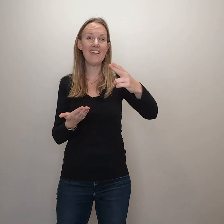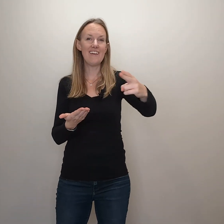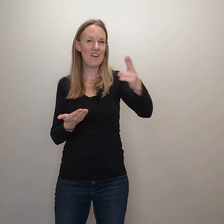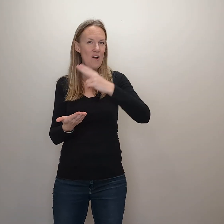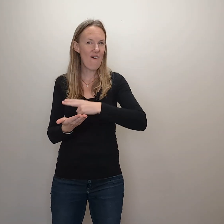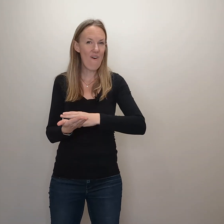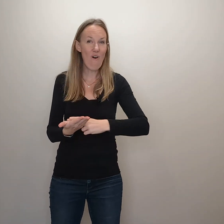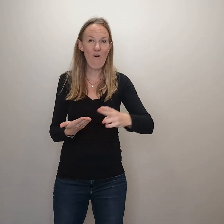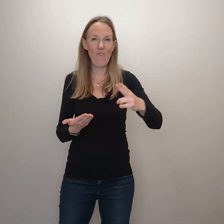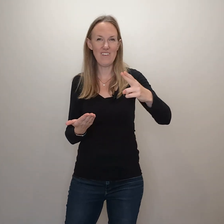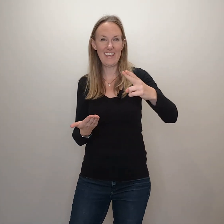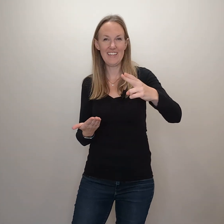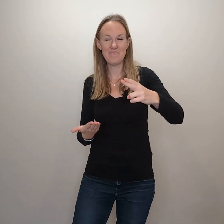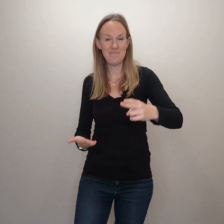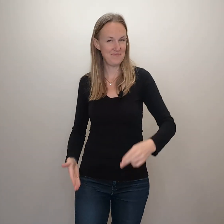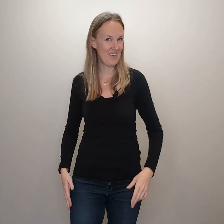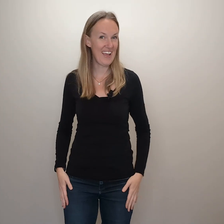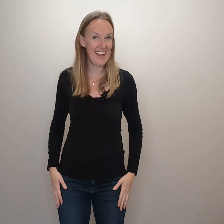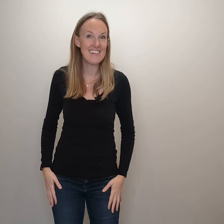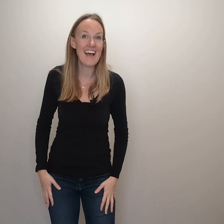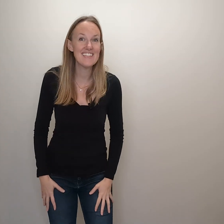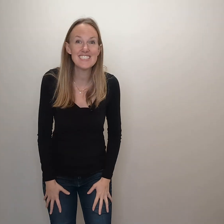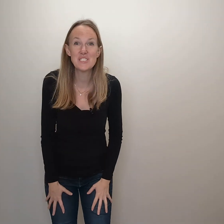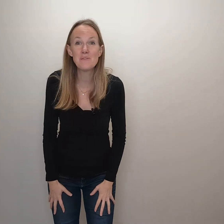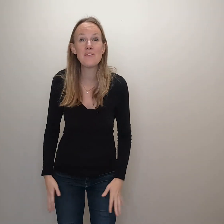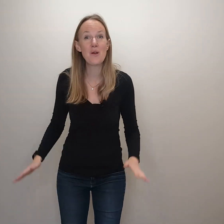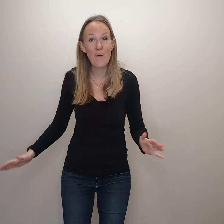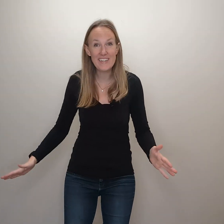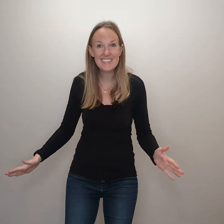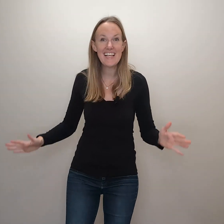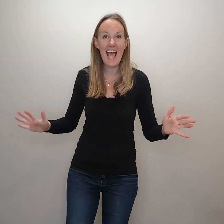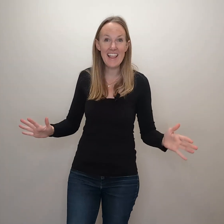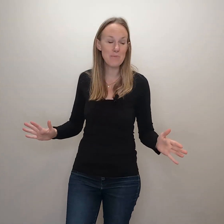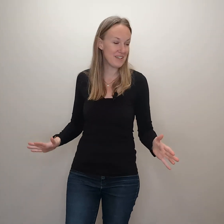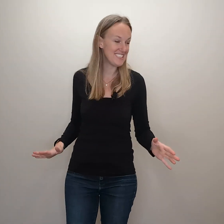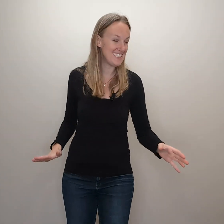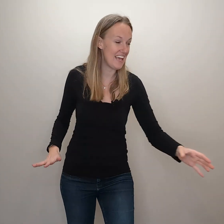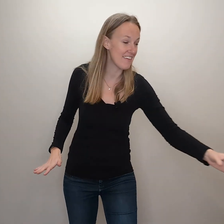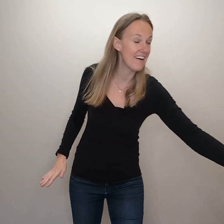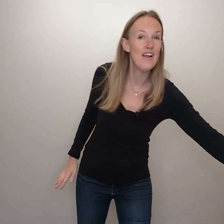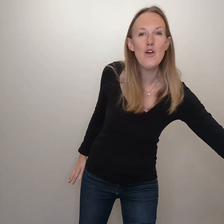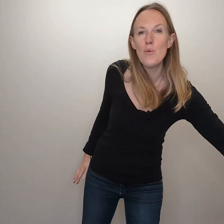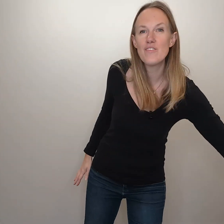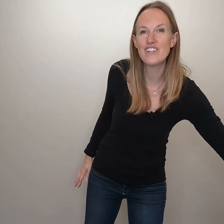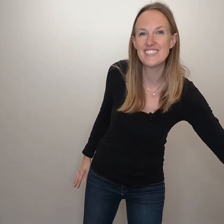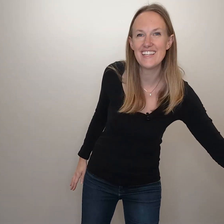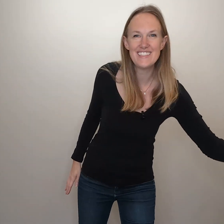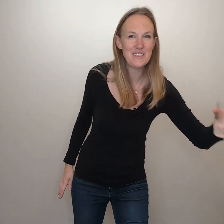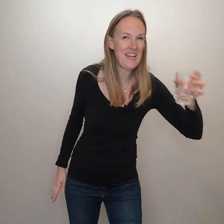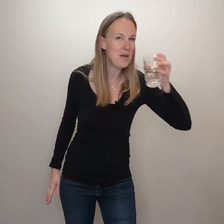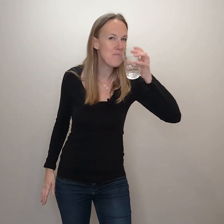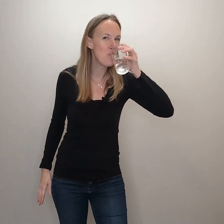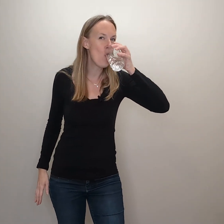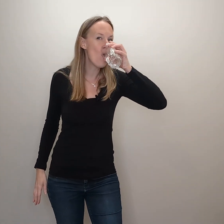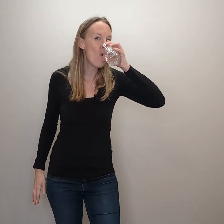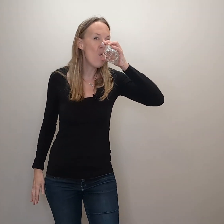holy, holy. Okay, now let's do the chorus and the bridge together with first a little drink.